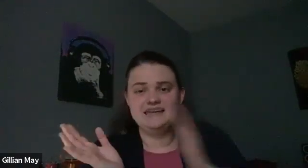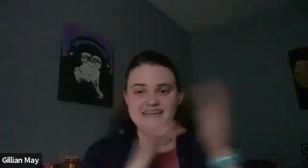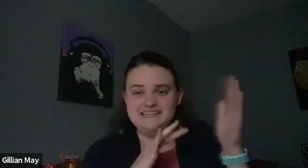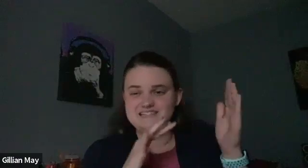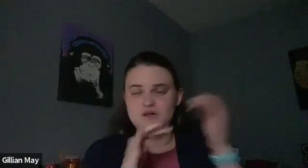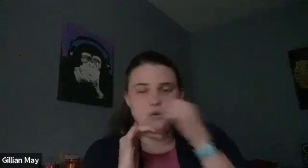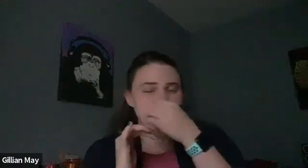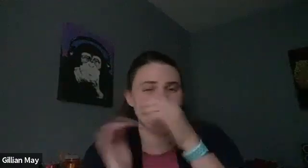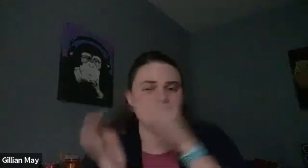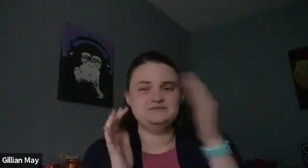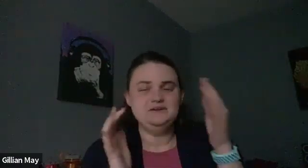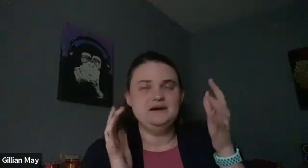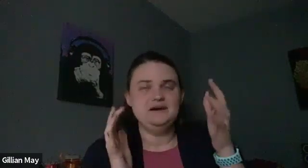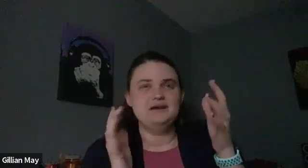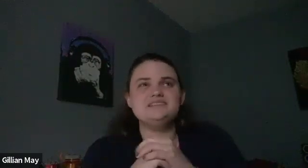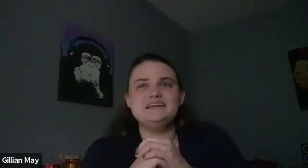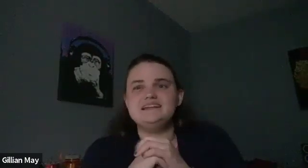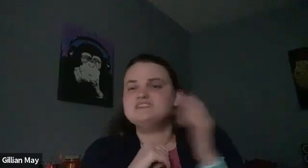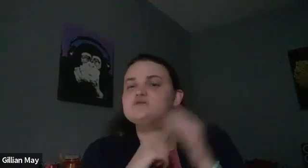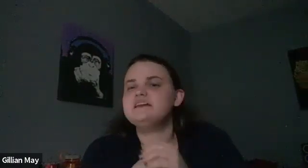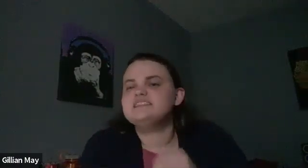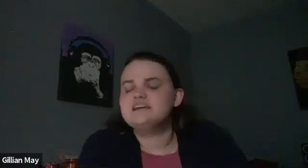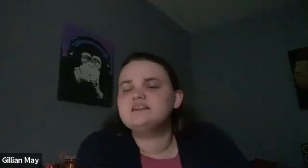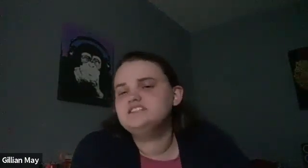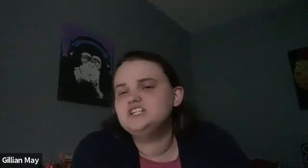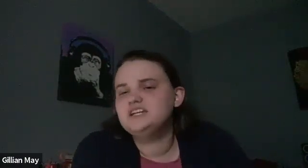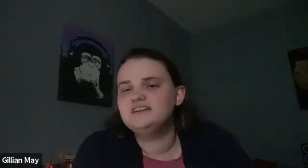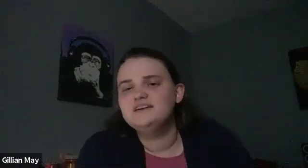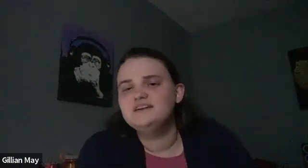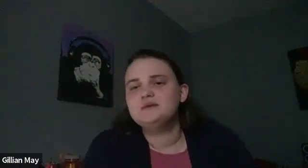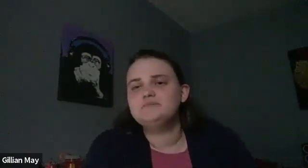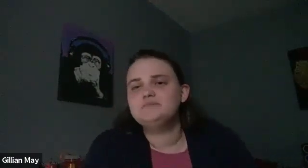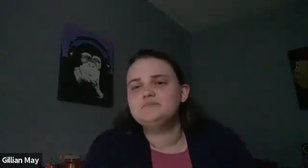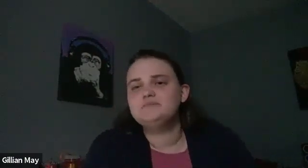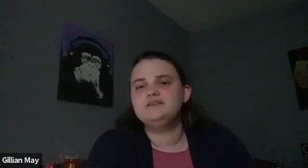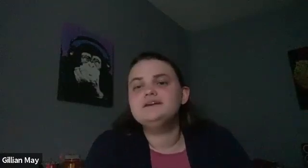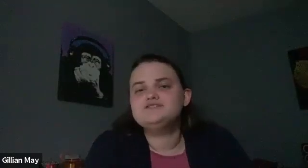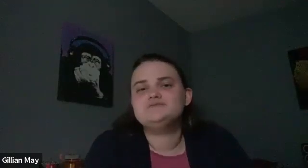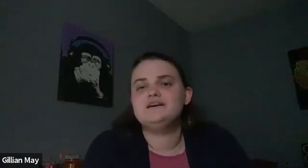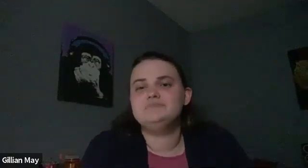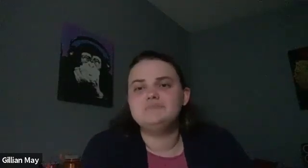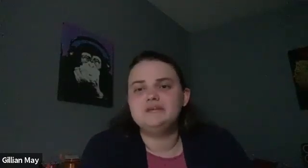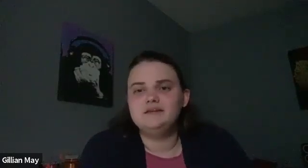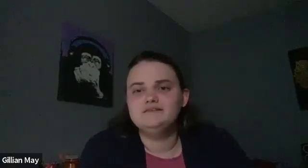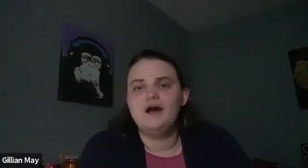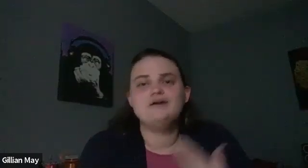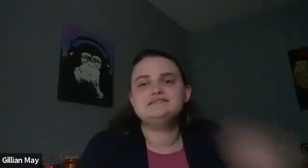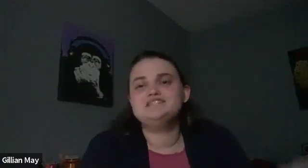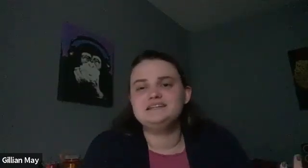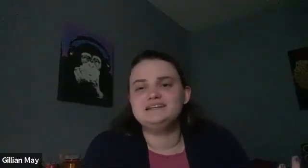like it's the whole thing of just like because they're like that's technically cheating. I'm like, but no one else knows sign but me. So how is it cheating?